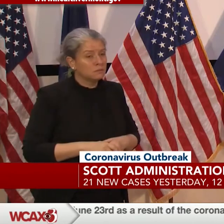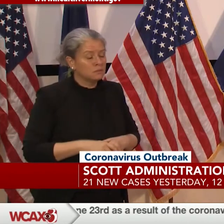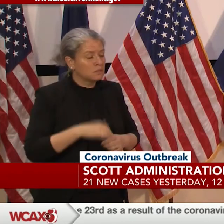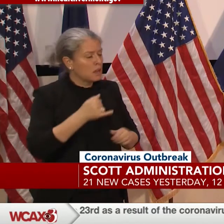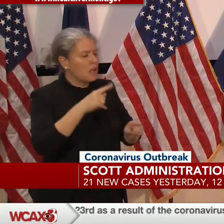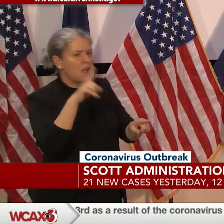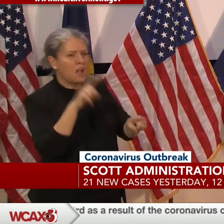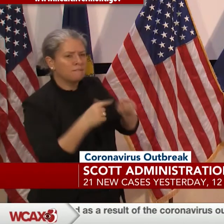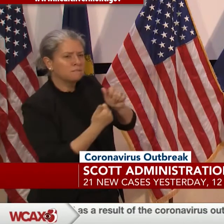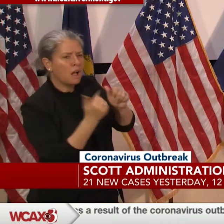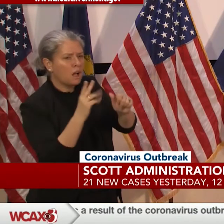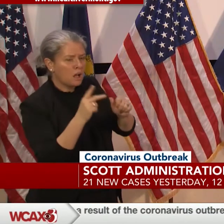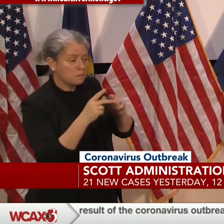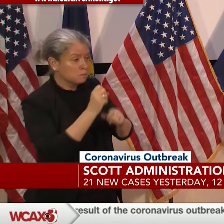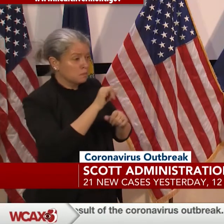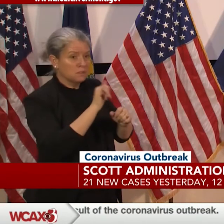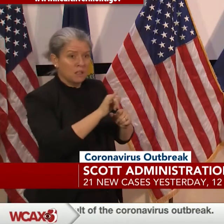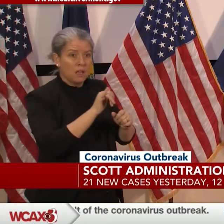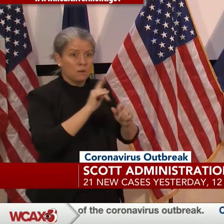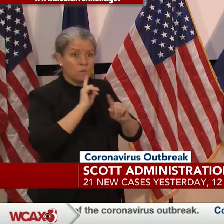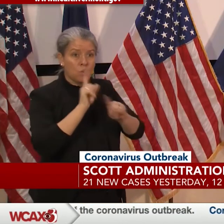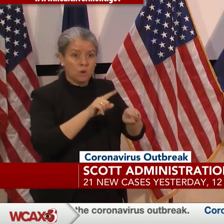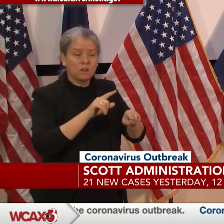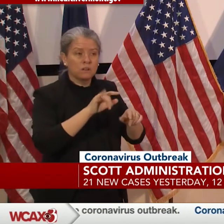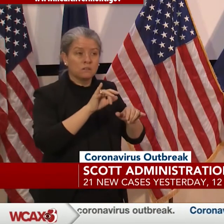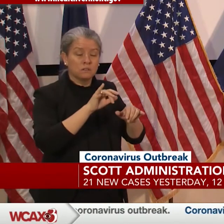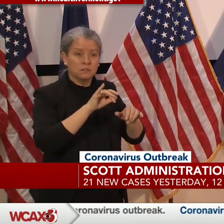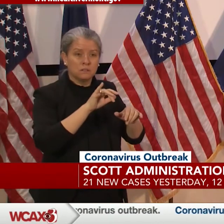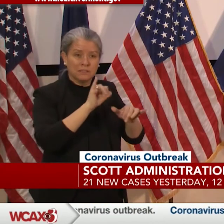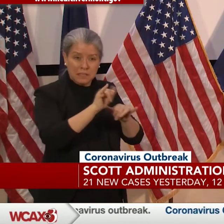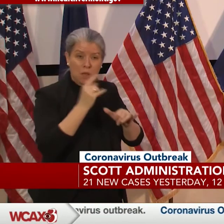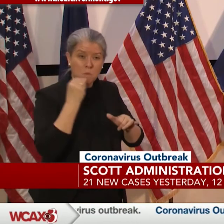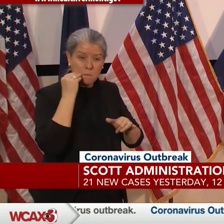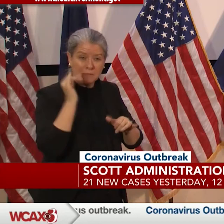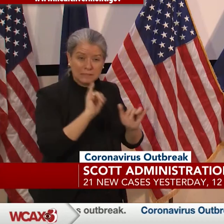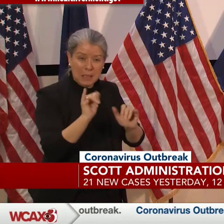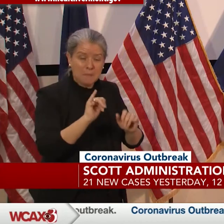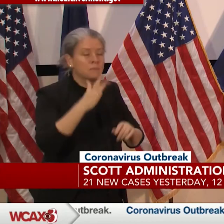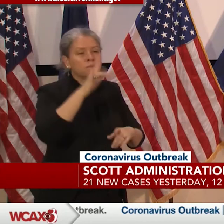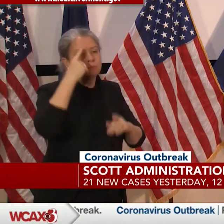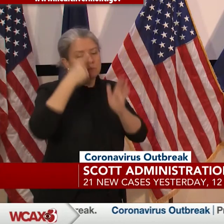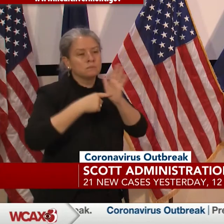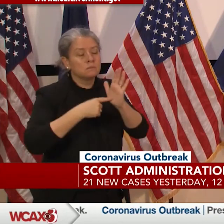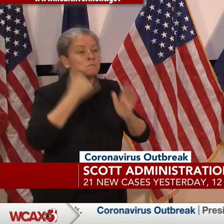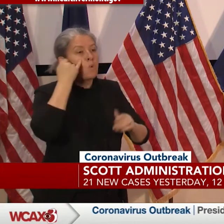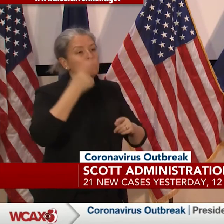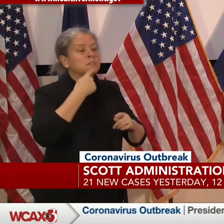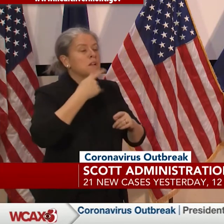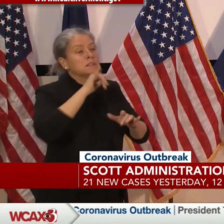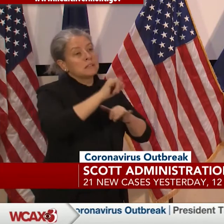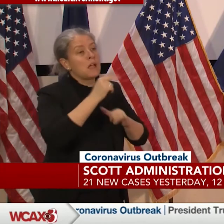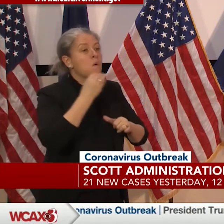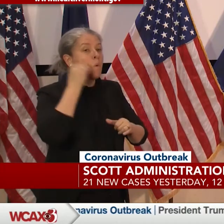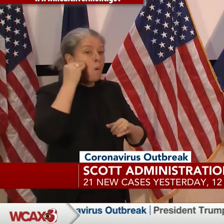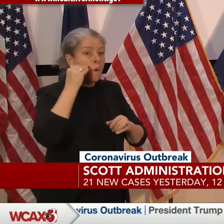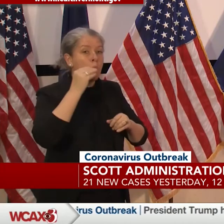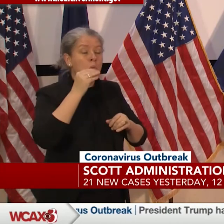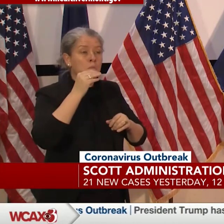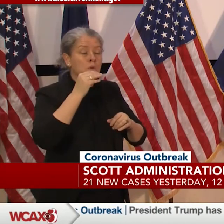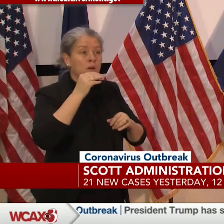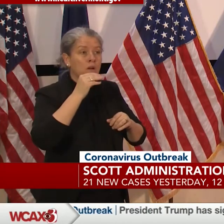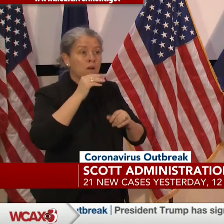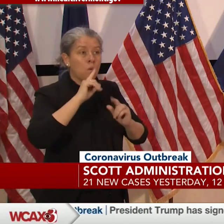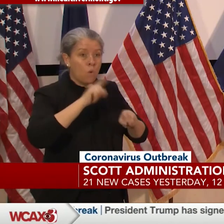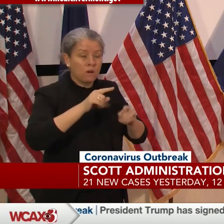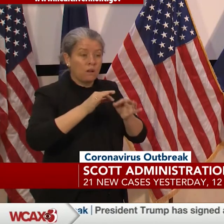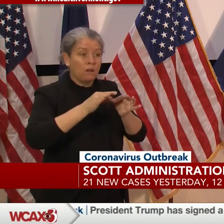your stay-at-home order, the length of time? If you, you know, extend the stay-at-home order, this will also